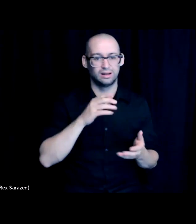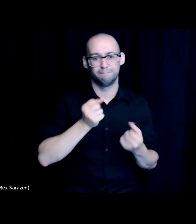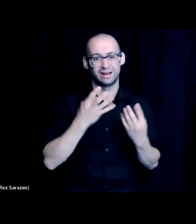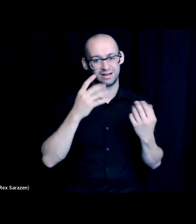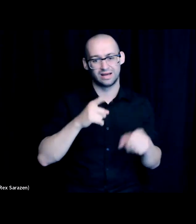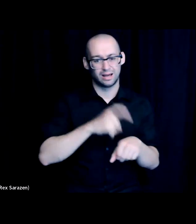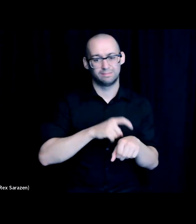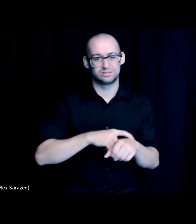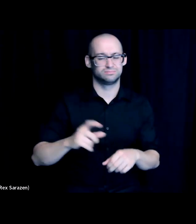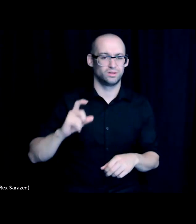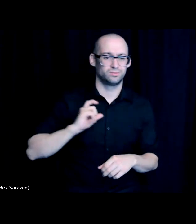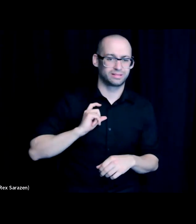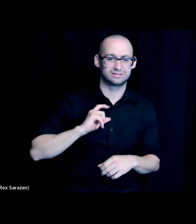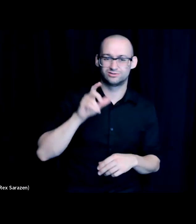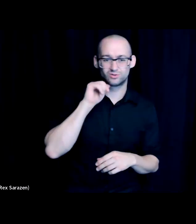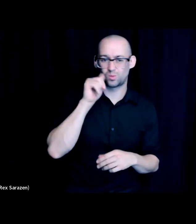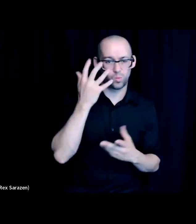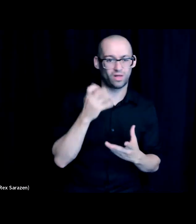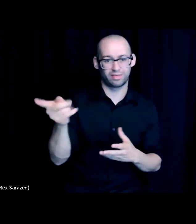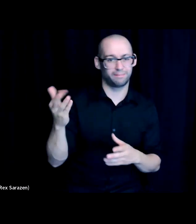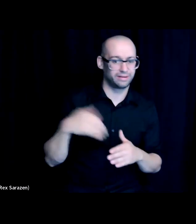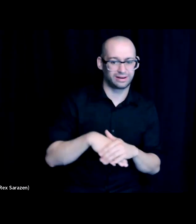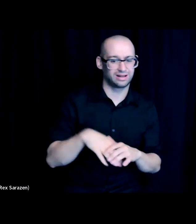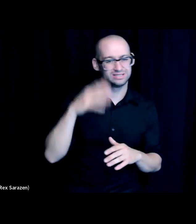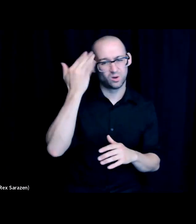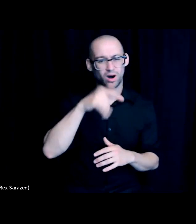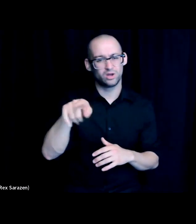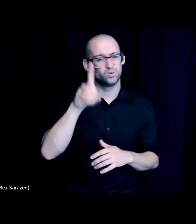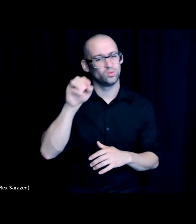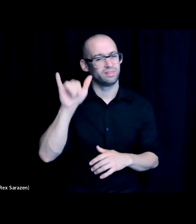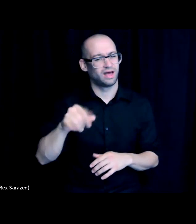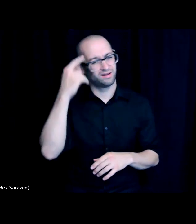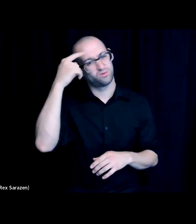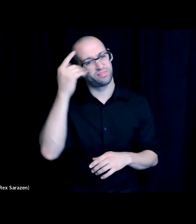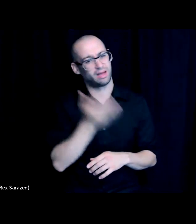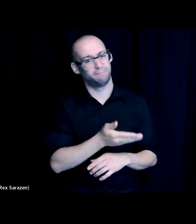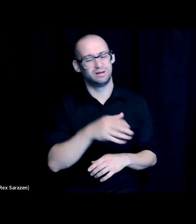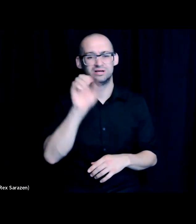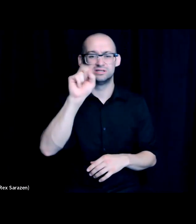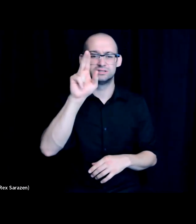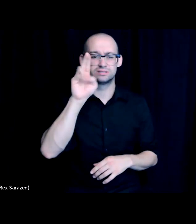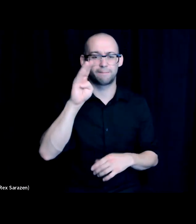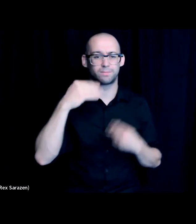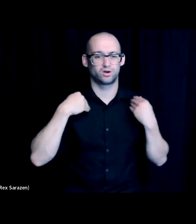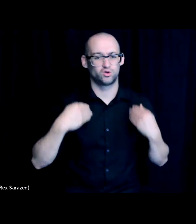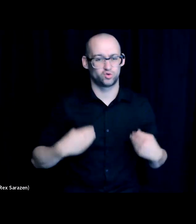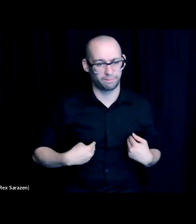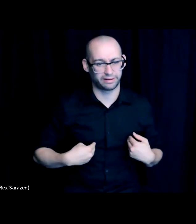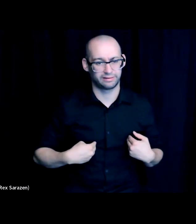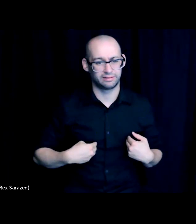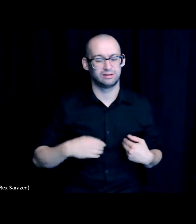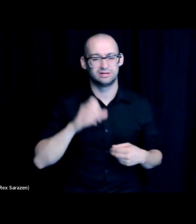They have this mindset that, like, why are you doing this for them? Like, these subhuman creatures, they don't need this. But